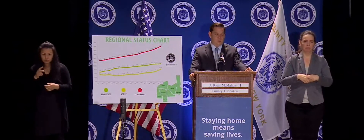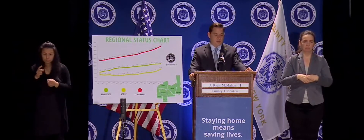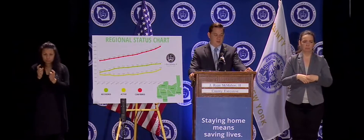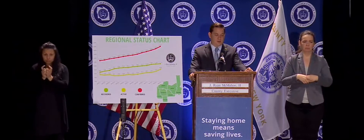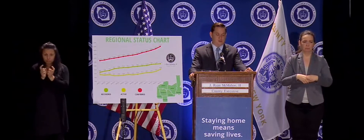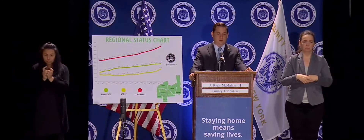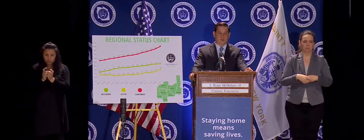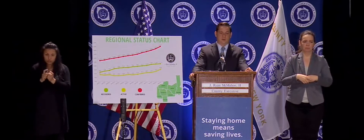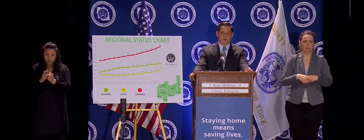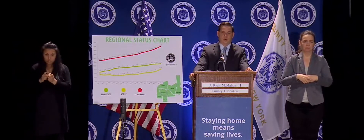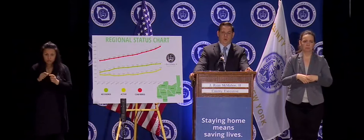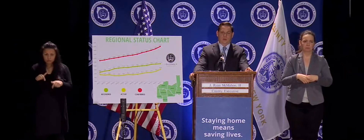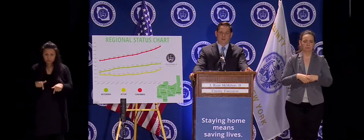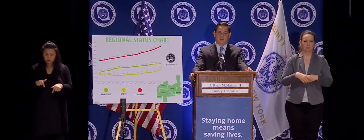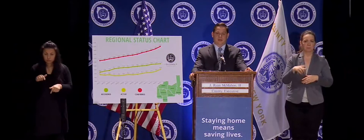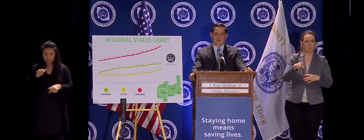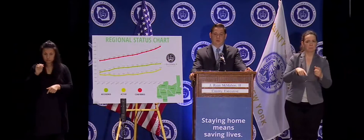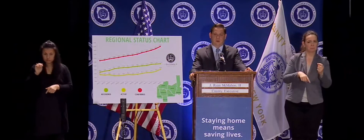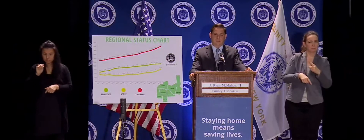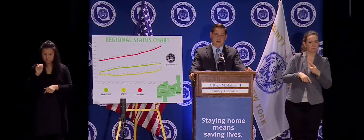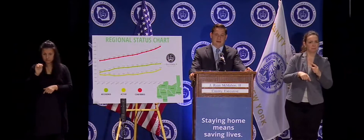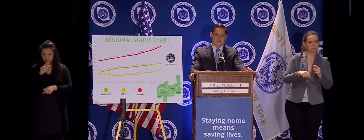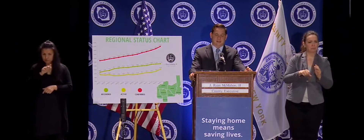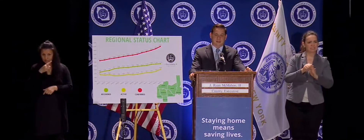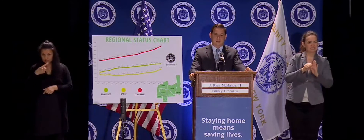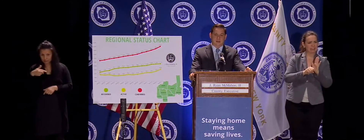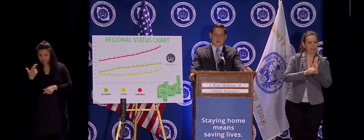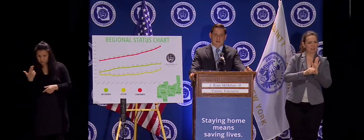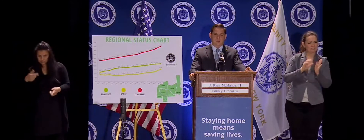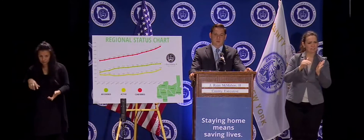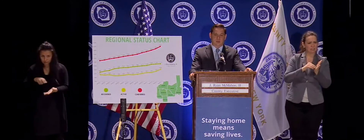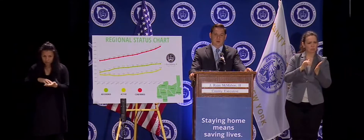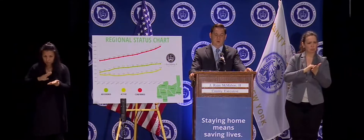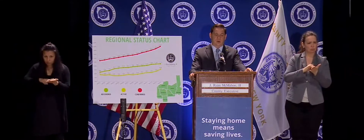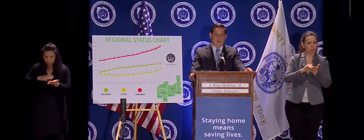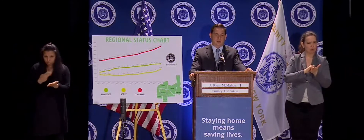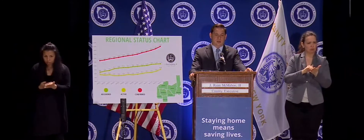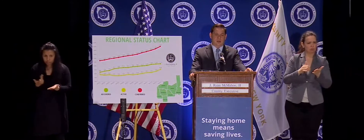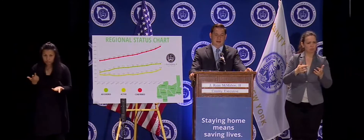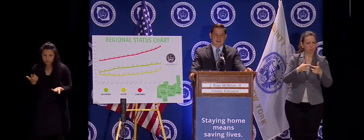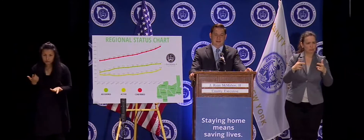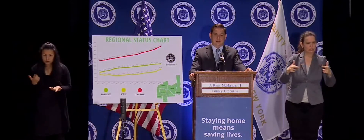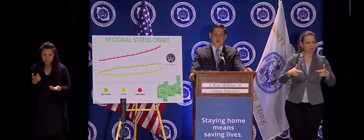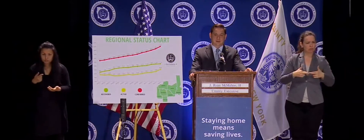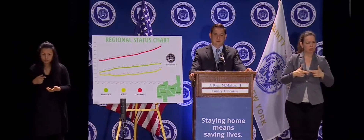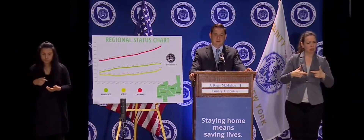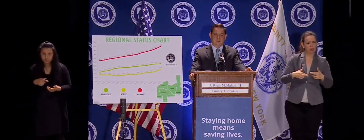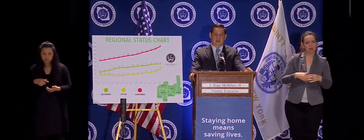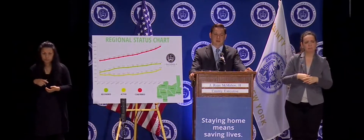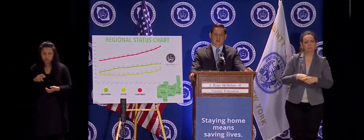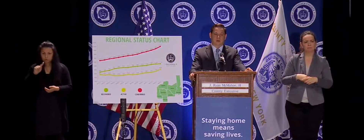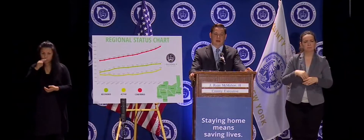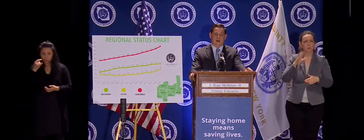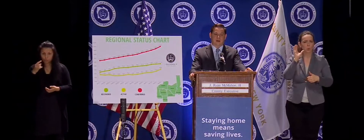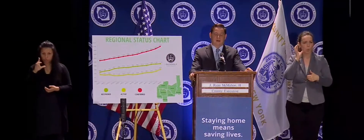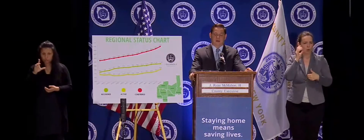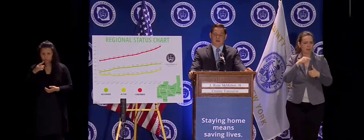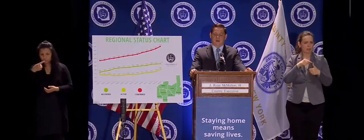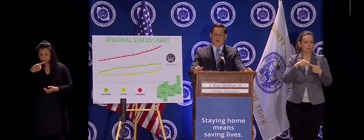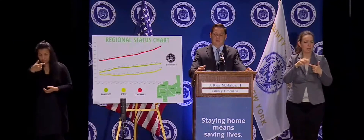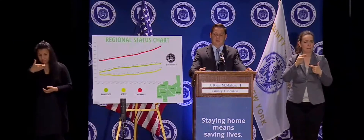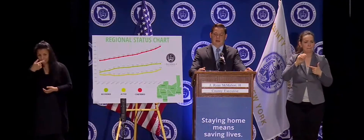York is Cortland, Cayuga, Madison, Oswego, and Onondaga. And